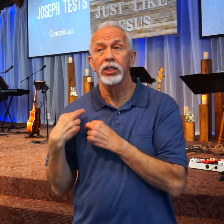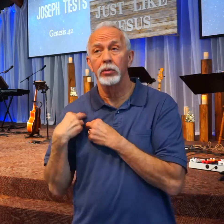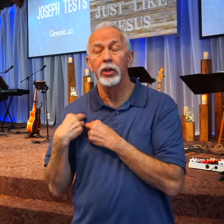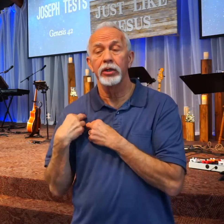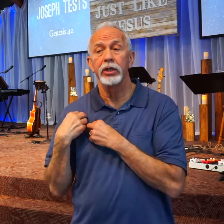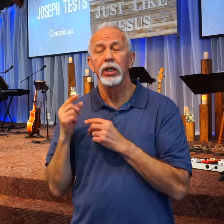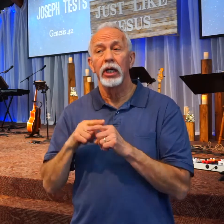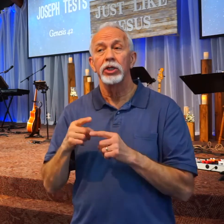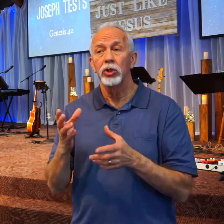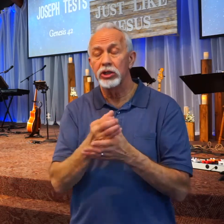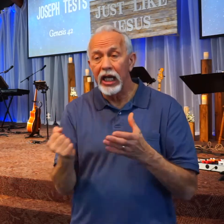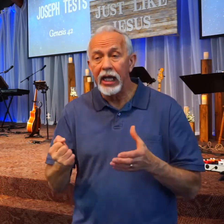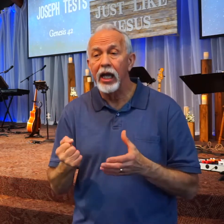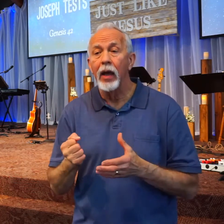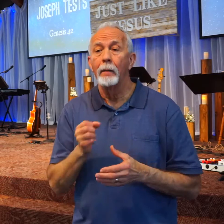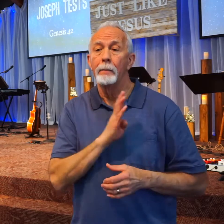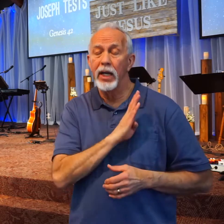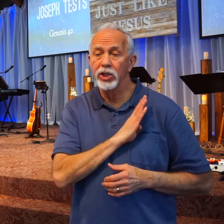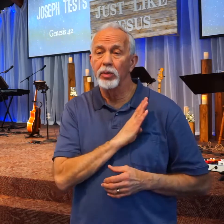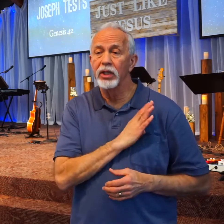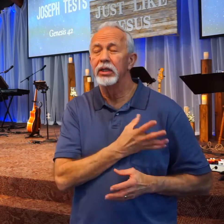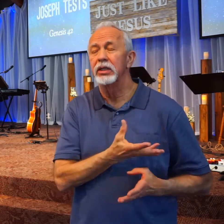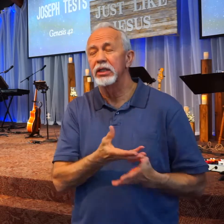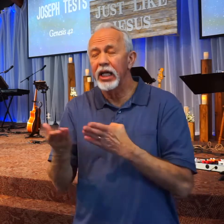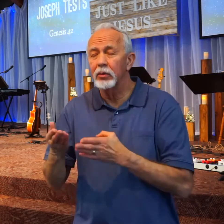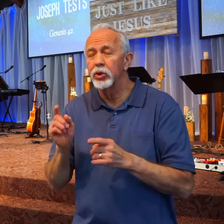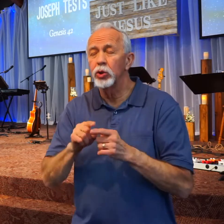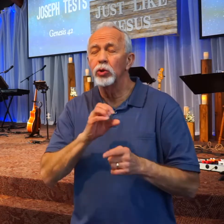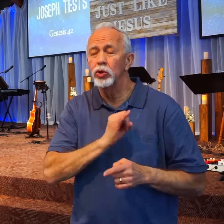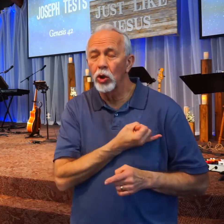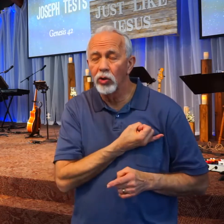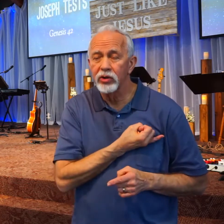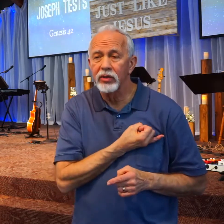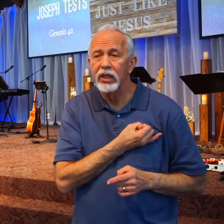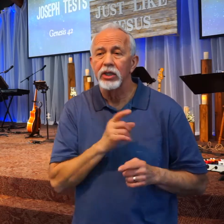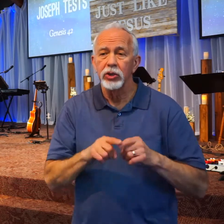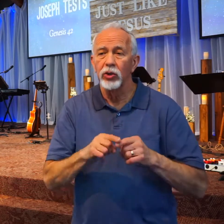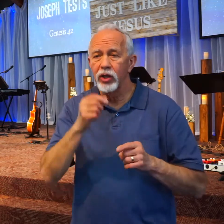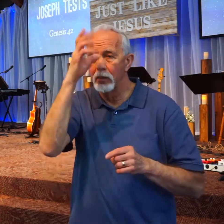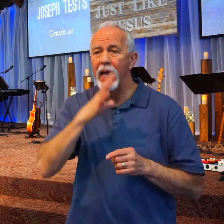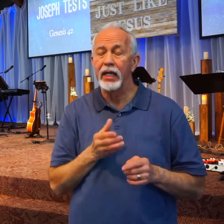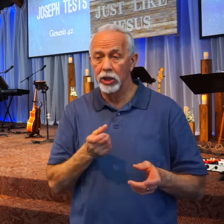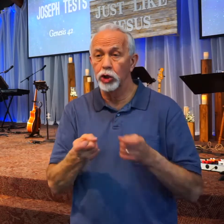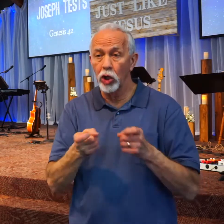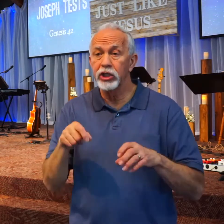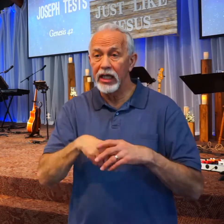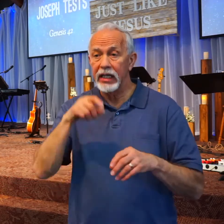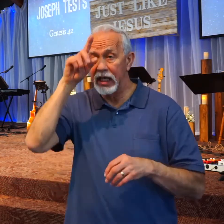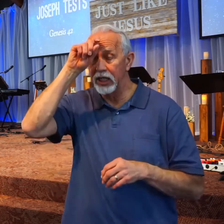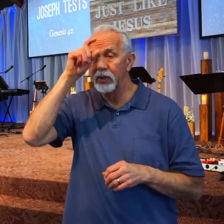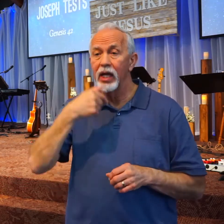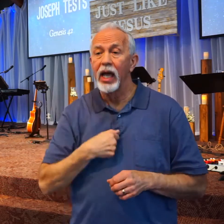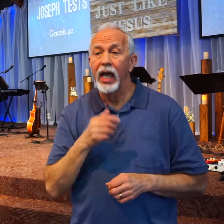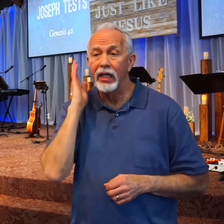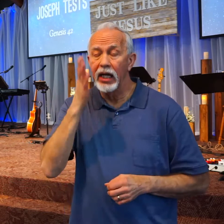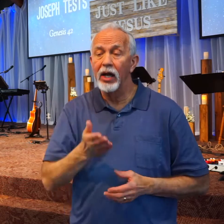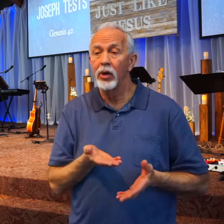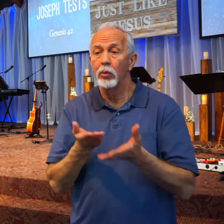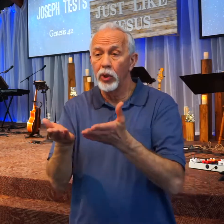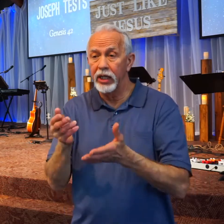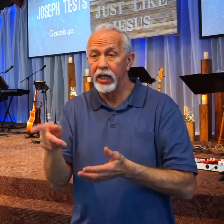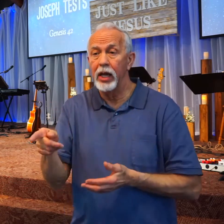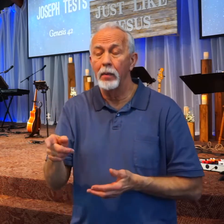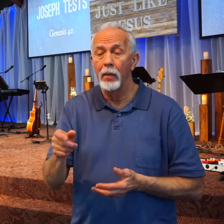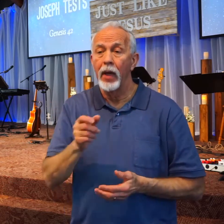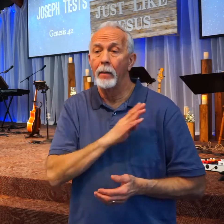to take Benjamin, take him to Joseph, not by name, take him to the man in charge, and I will bring him back